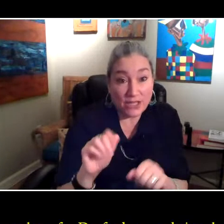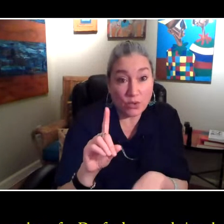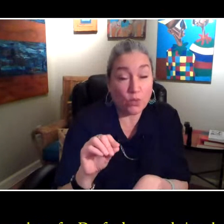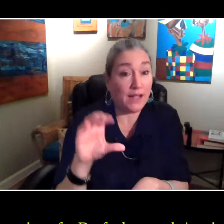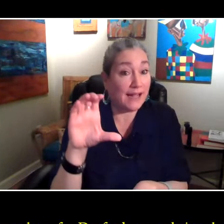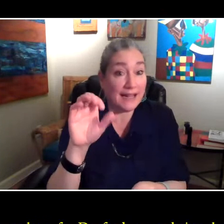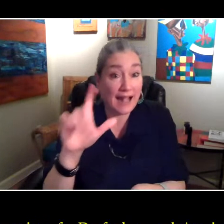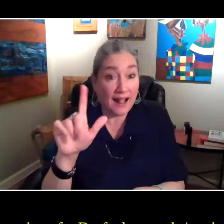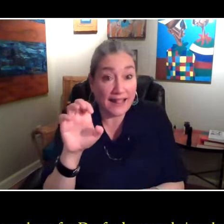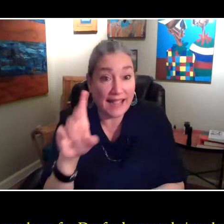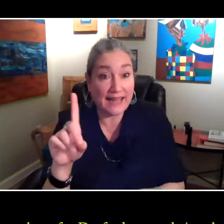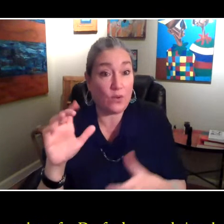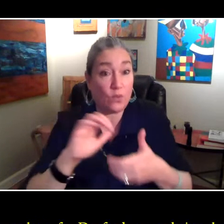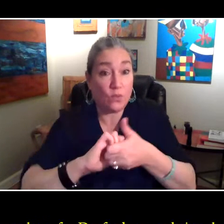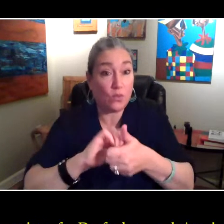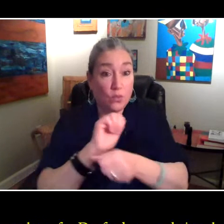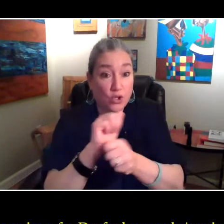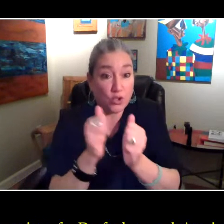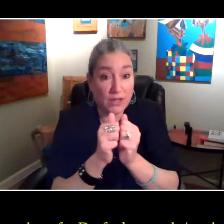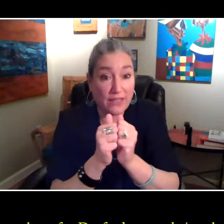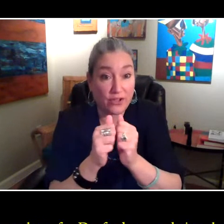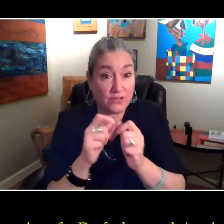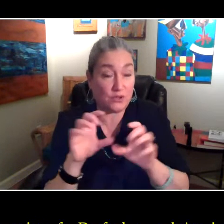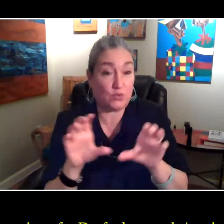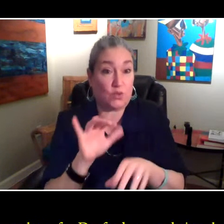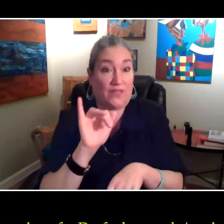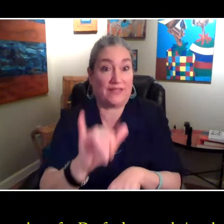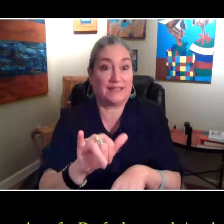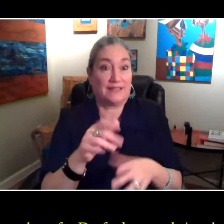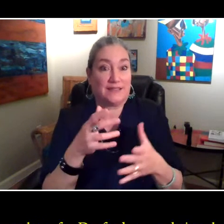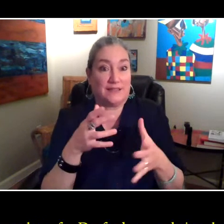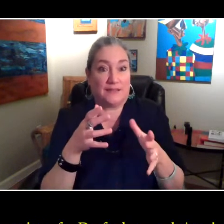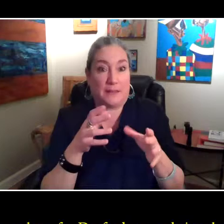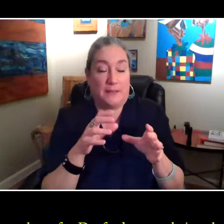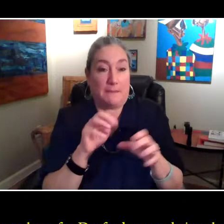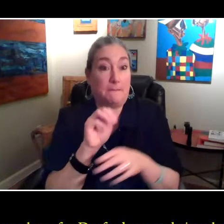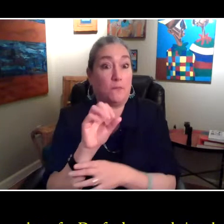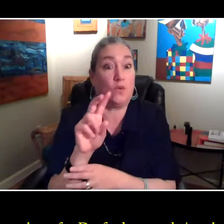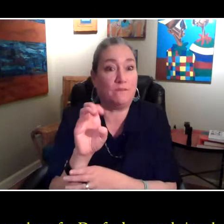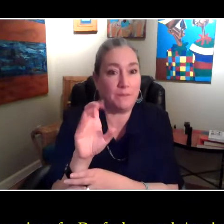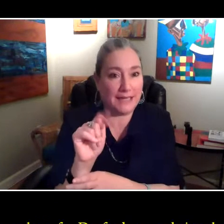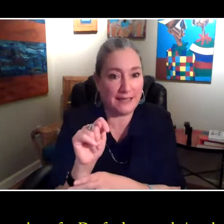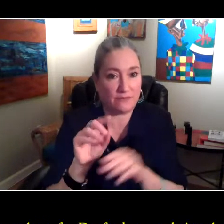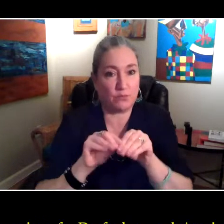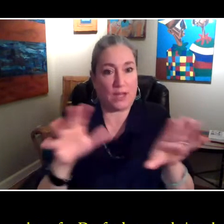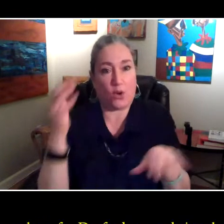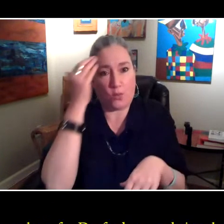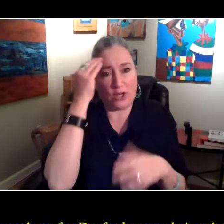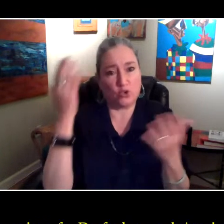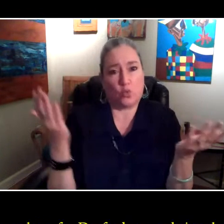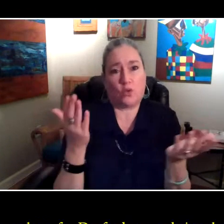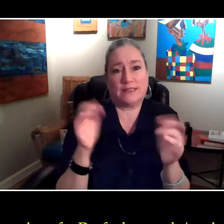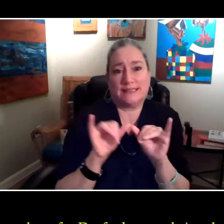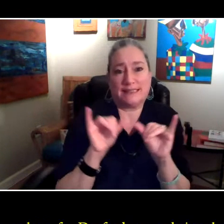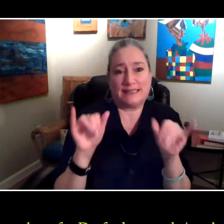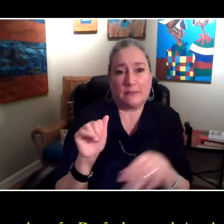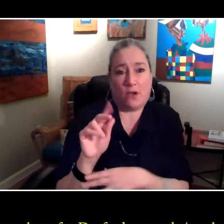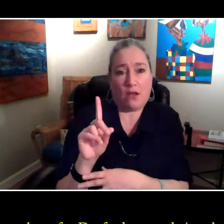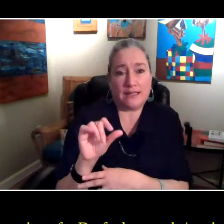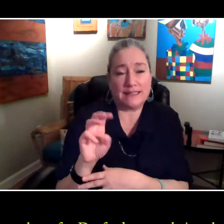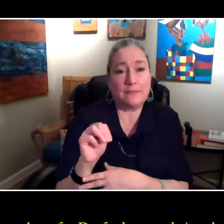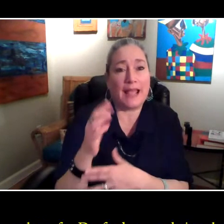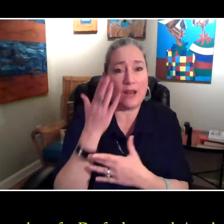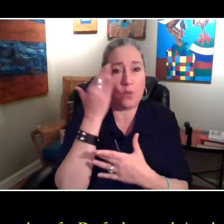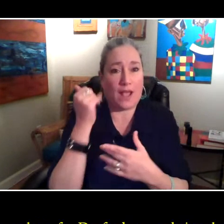doing trainings, and maybe that's something that CAD can do, or CalEd can work together to make that